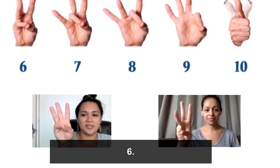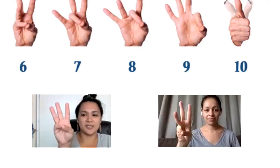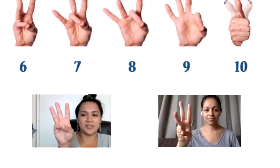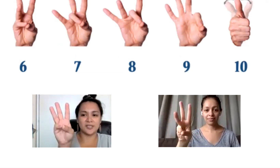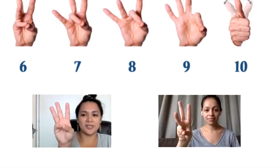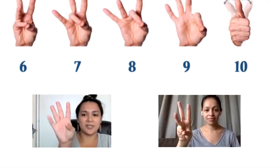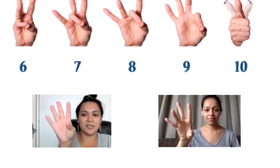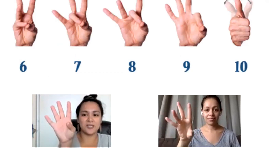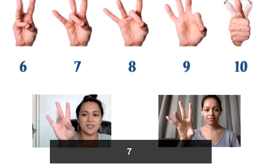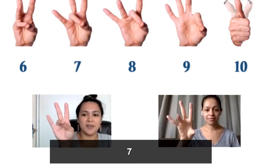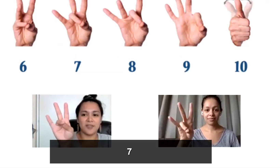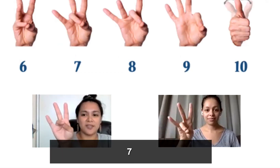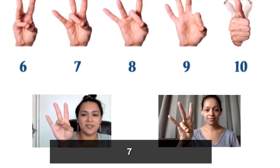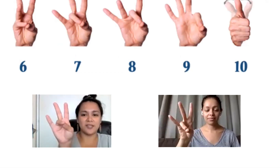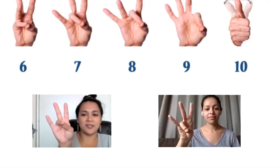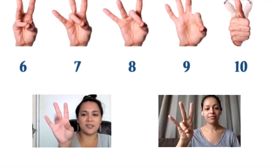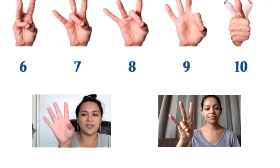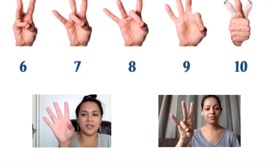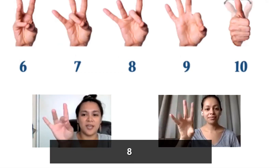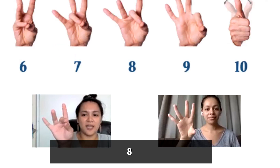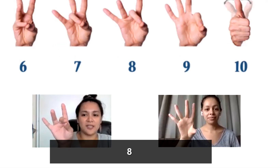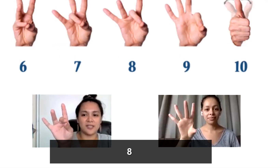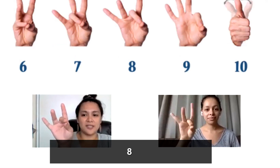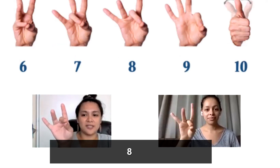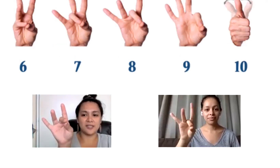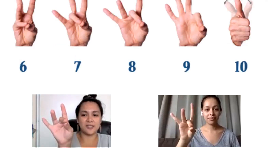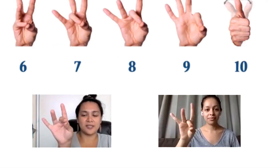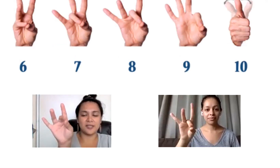6, 7, 8,